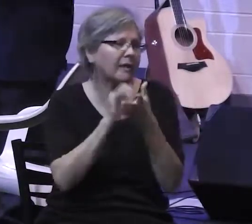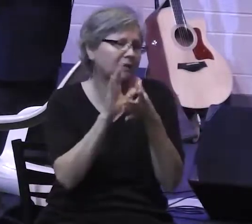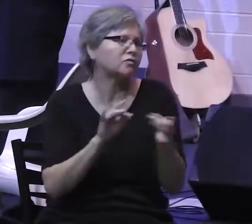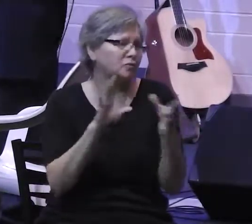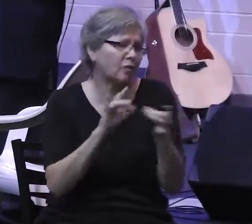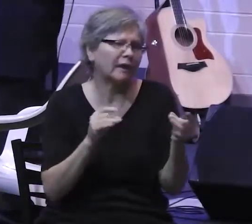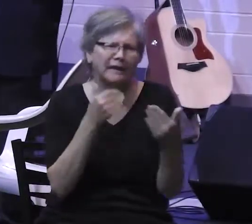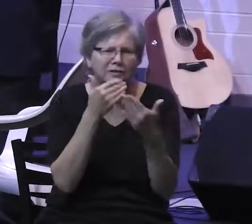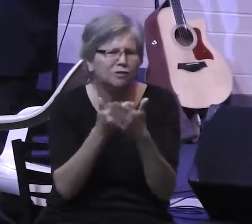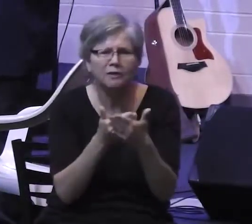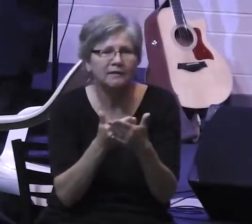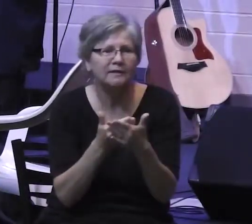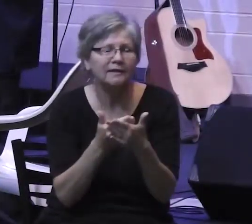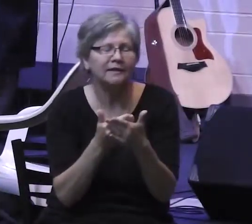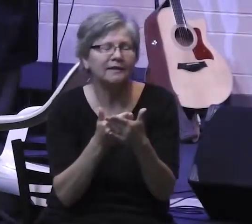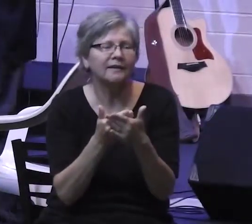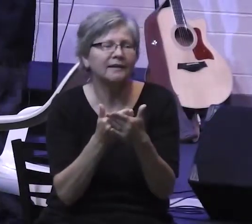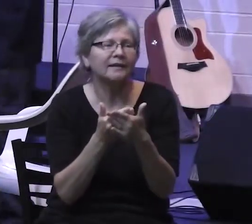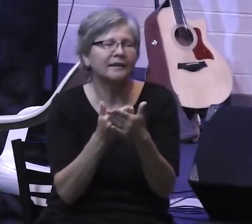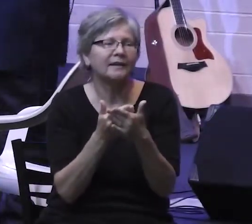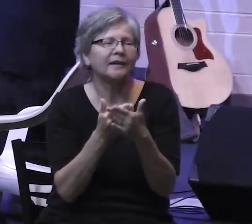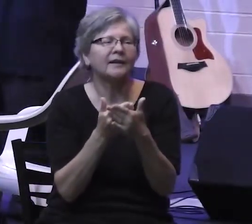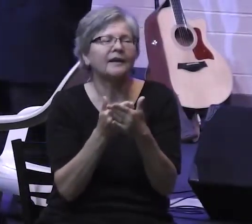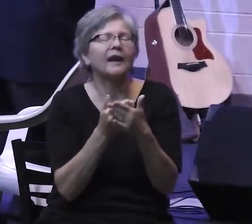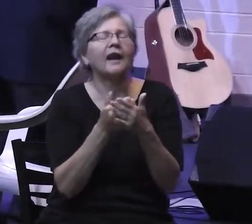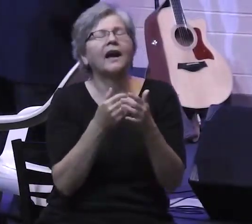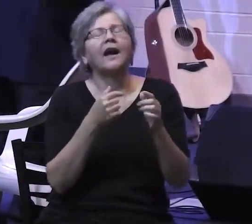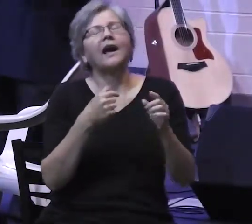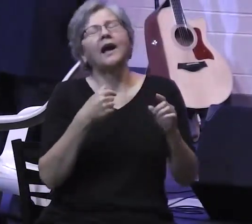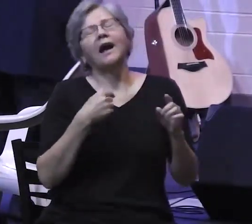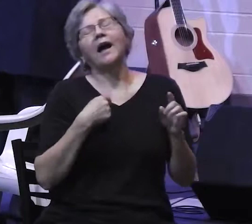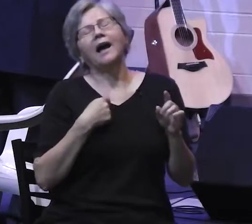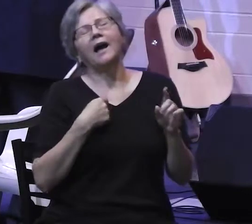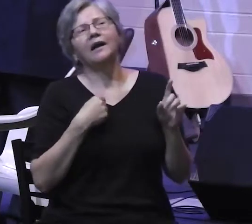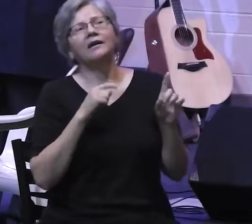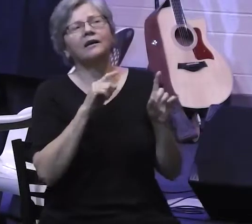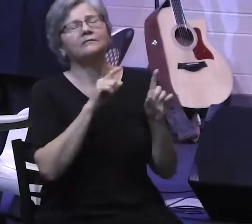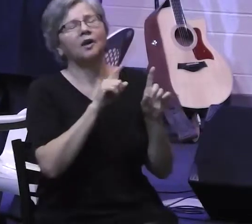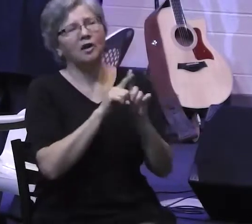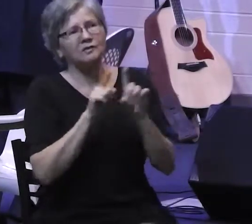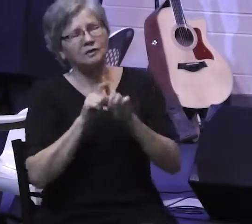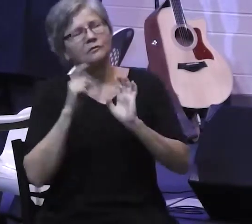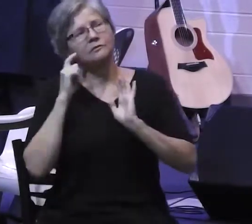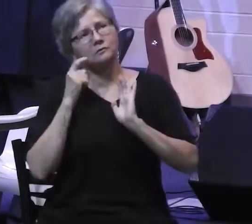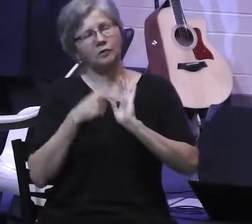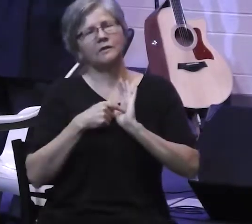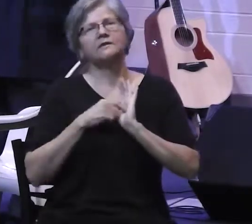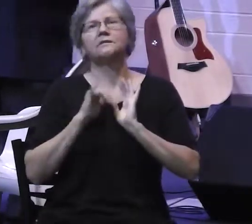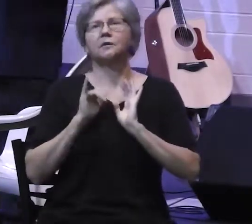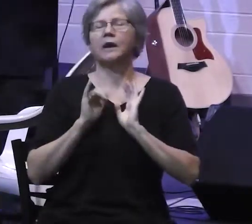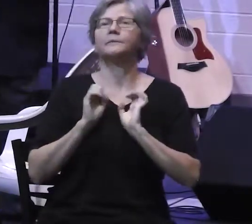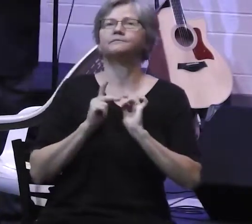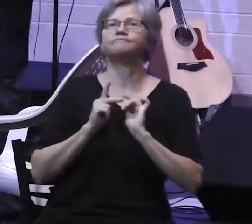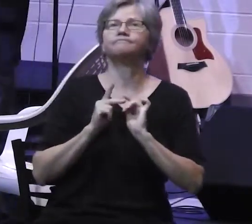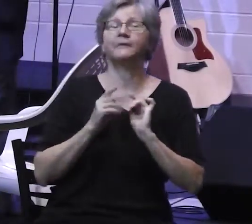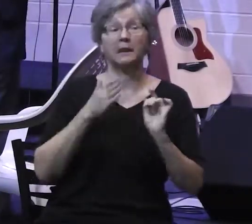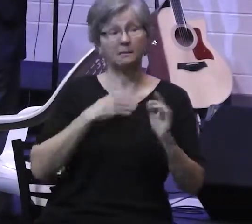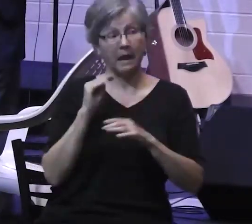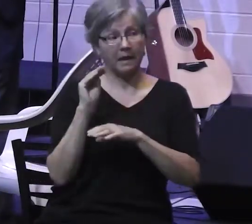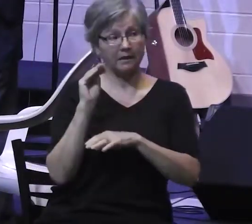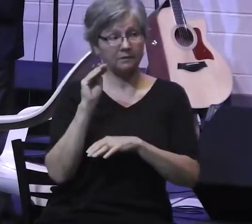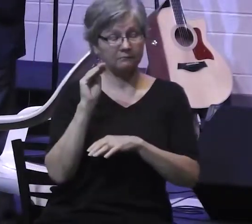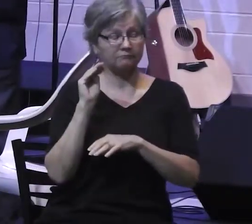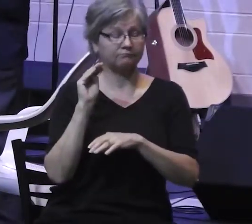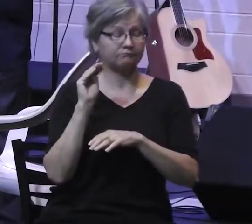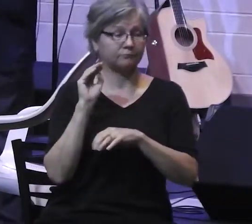This is really good. But I have also discovered, friends, and here's why I do this, is because in my ministry as a spiritual director and